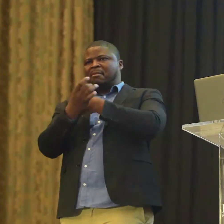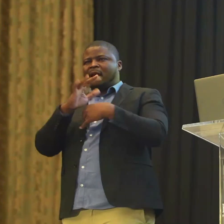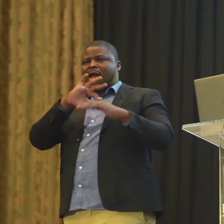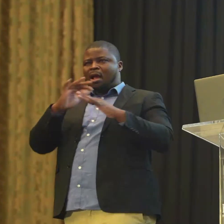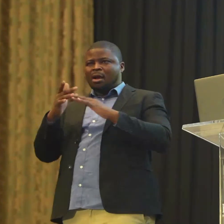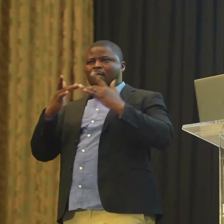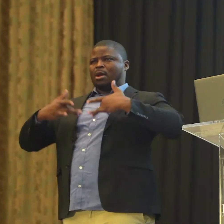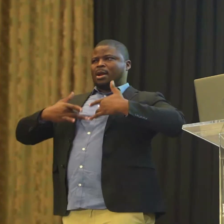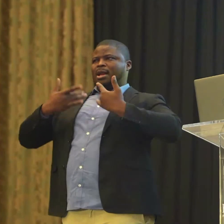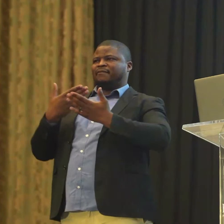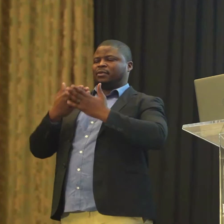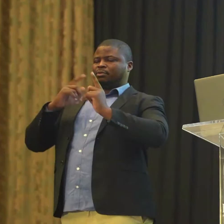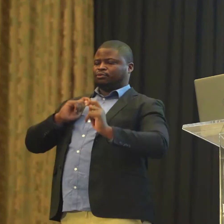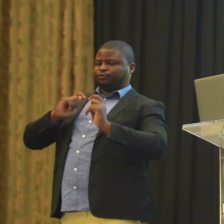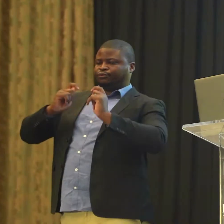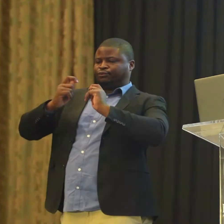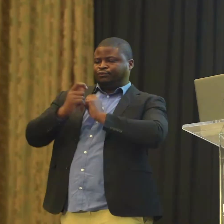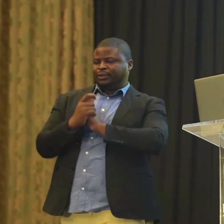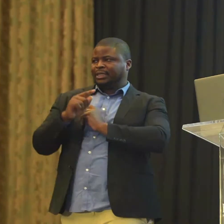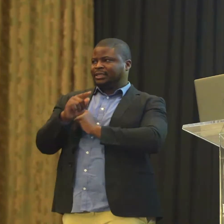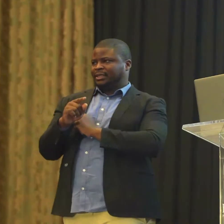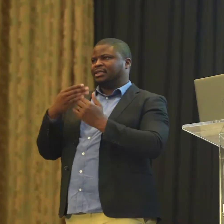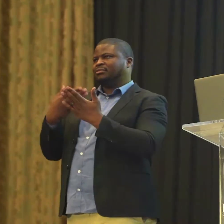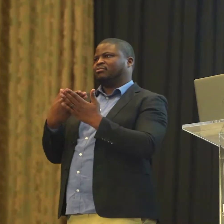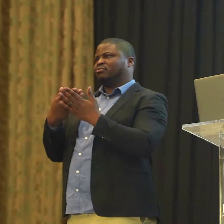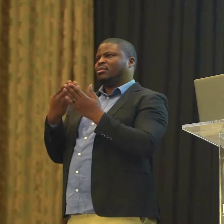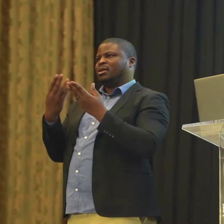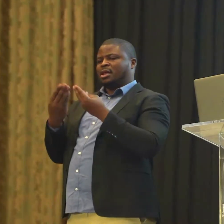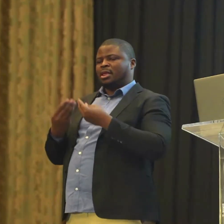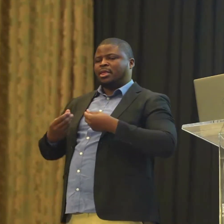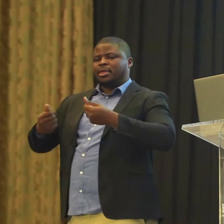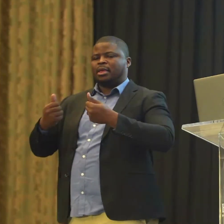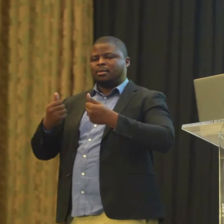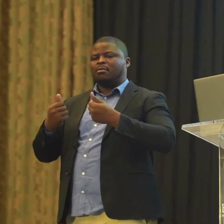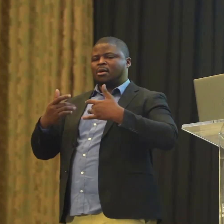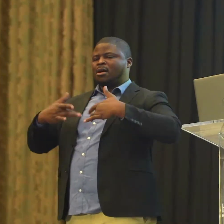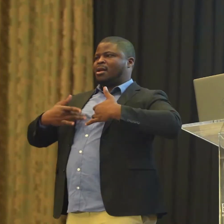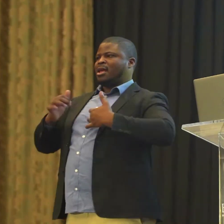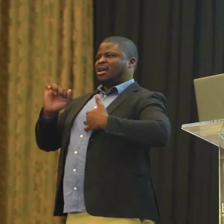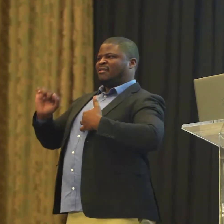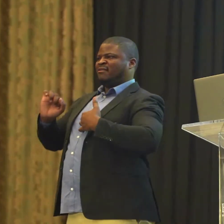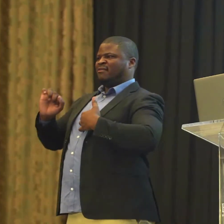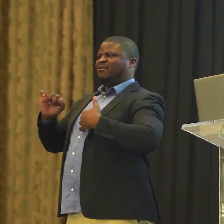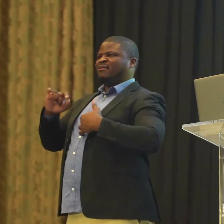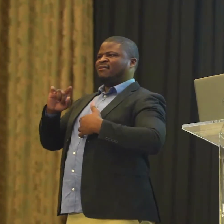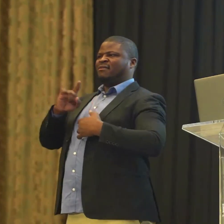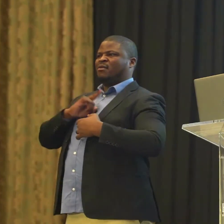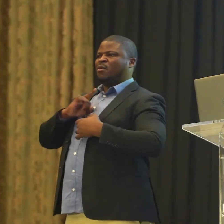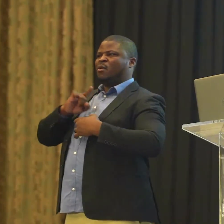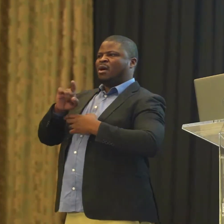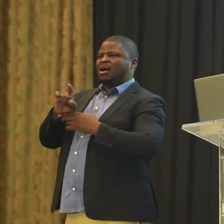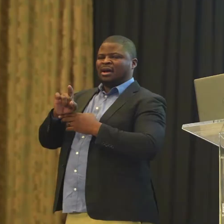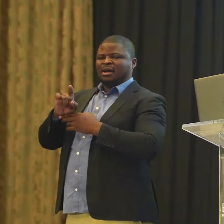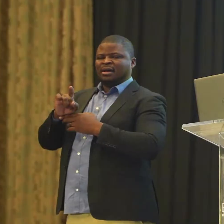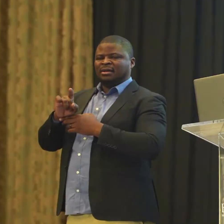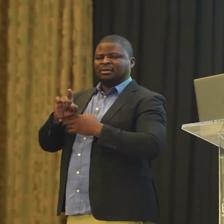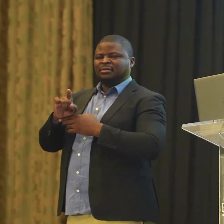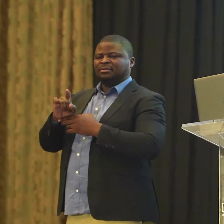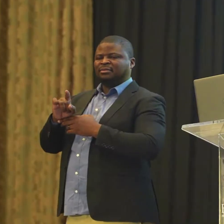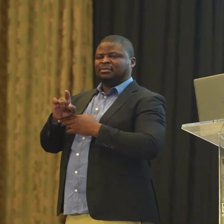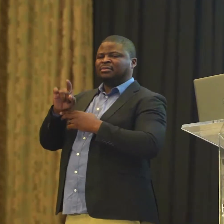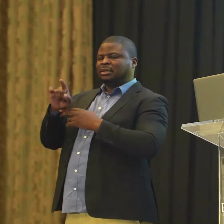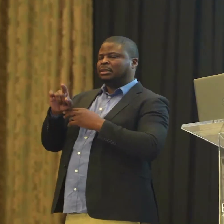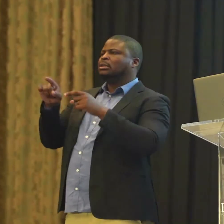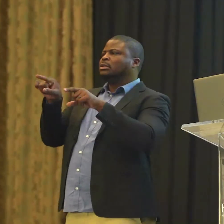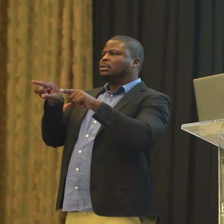They manage to become productive. They manage to stop craving the opiates, and they kind of get this